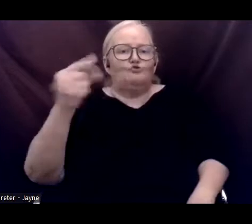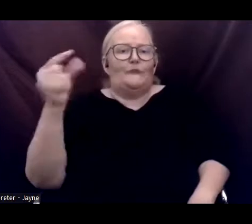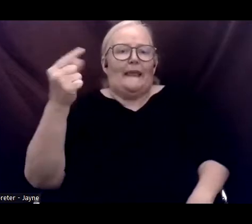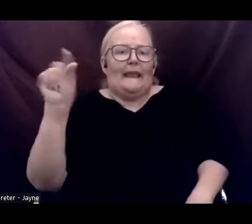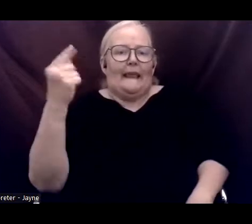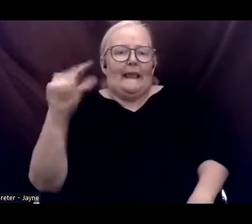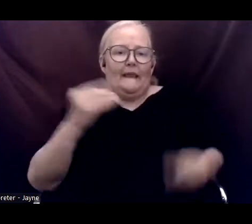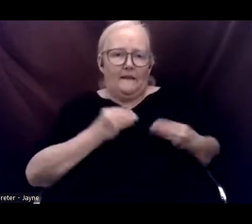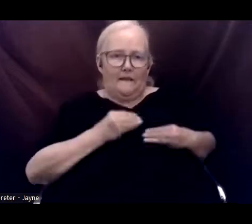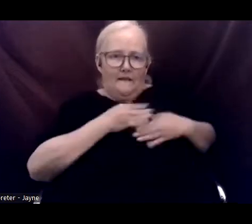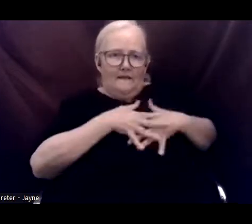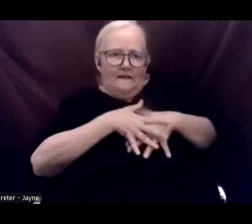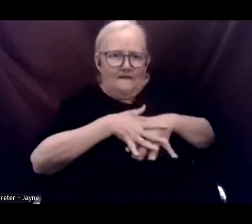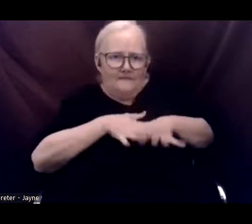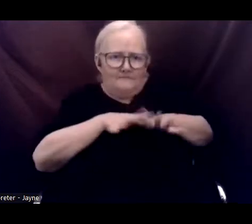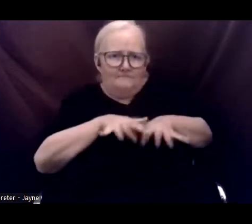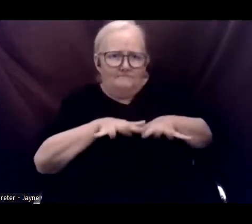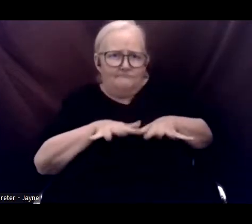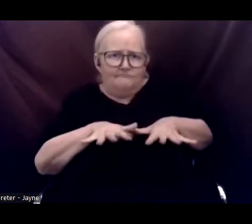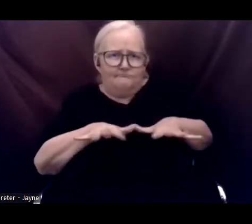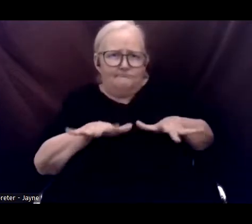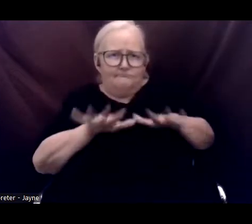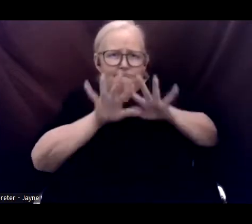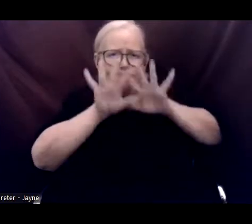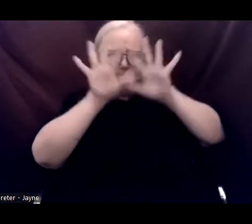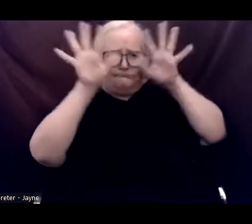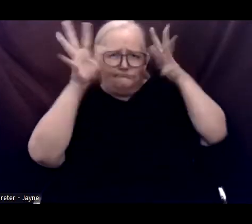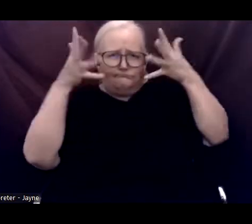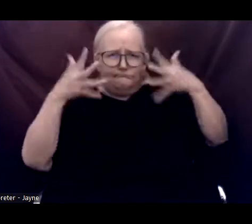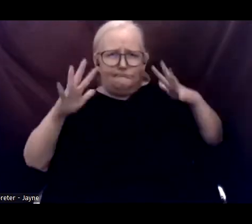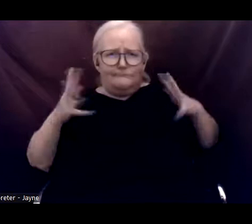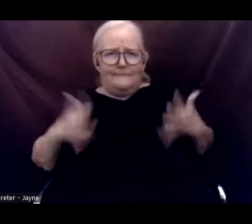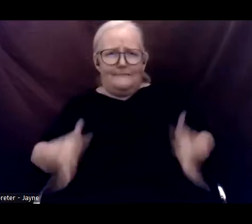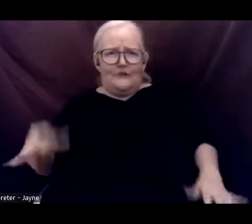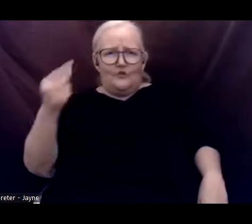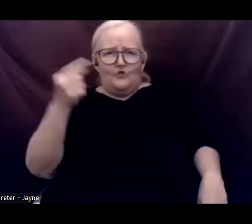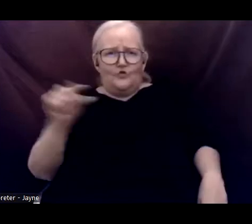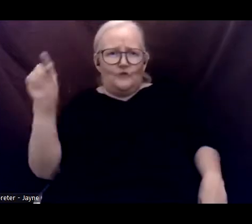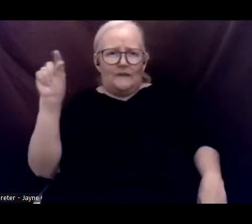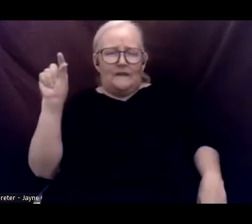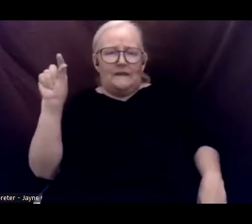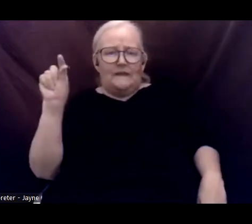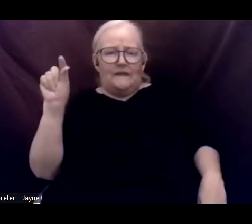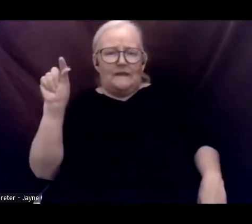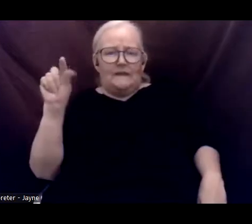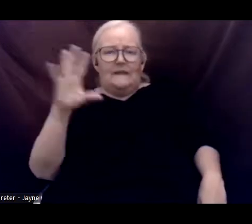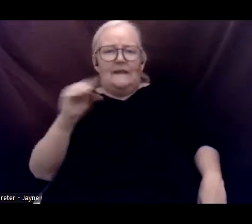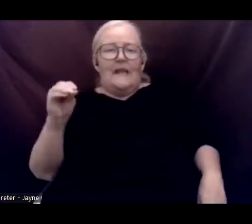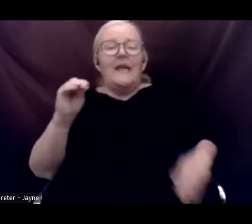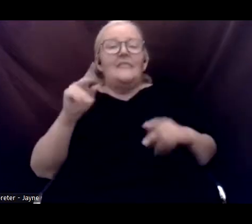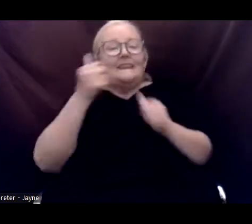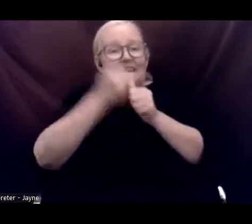growing and growing until it surrounds you and joins with the light of everyone